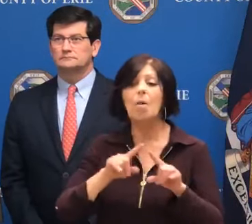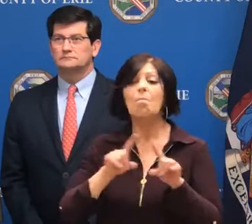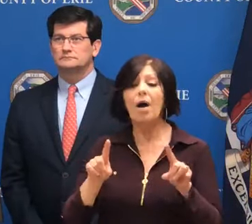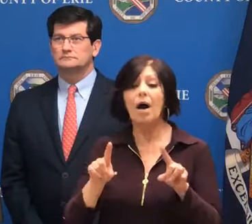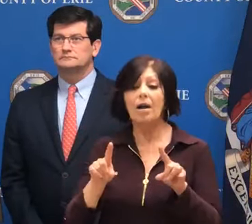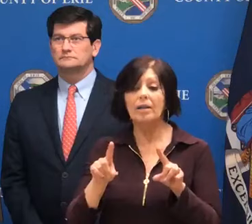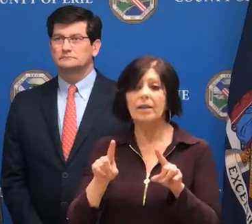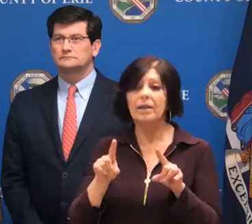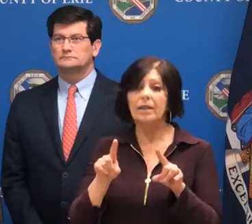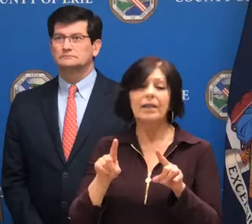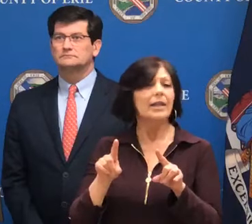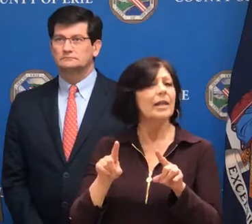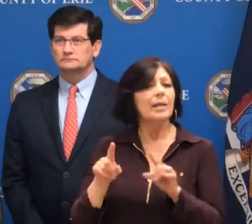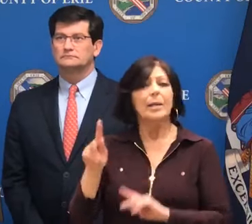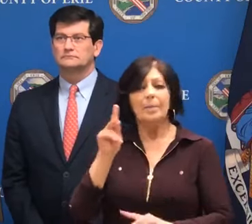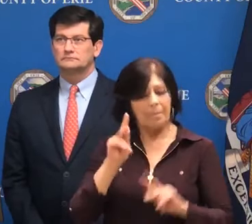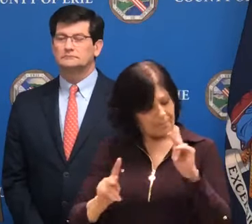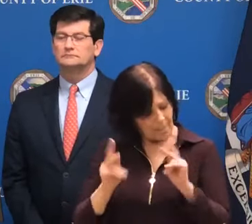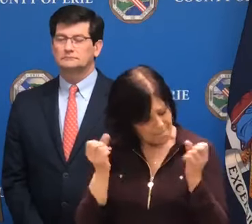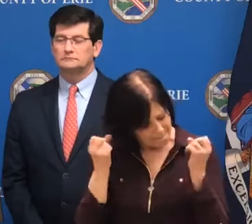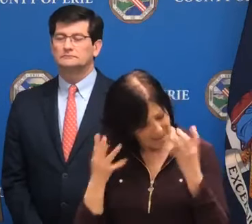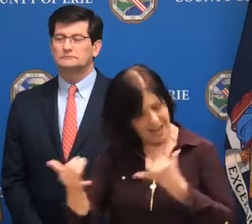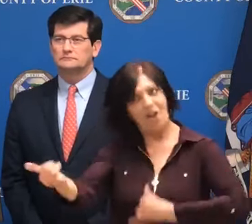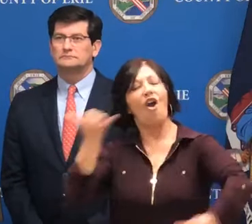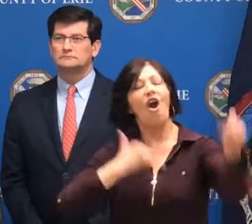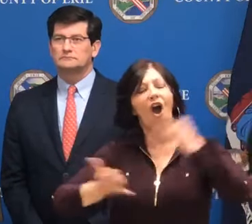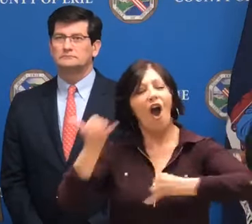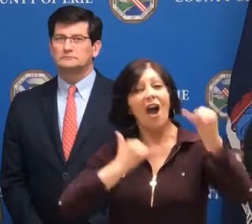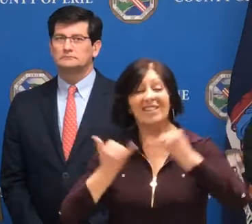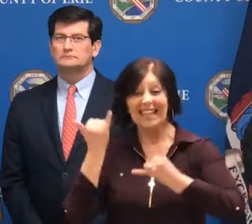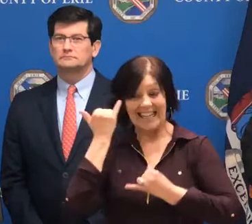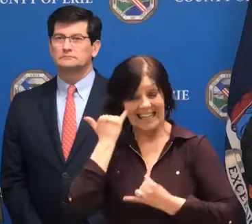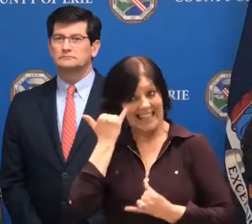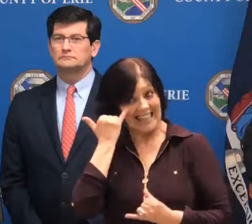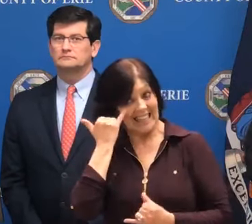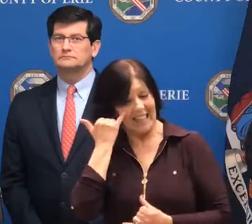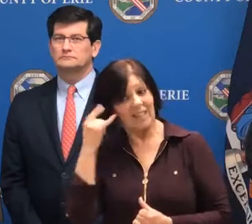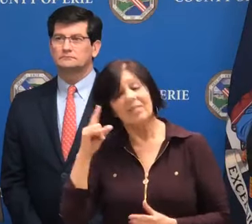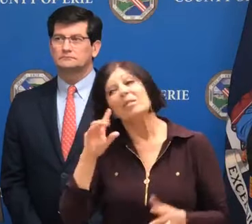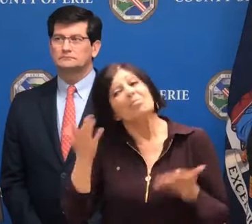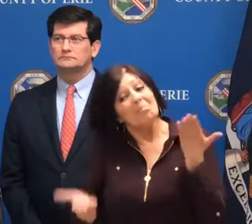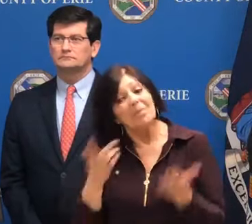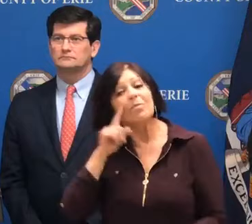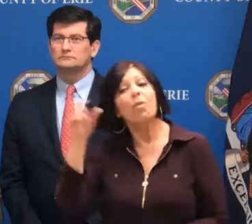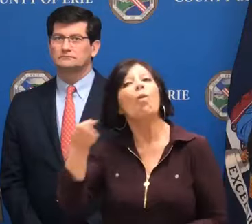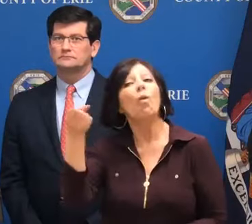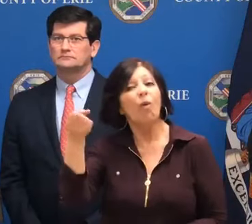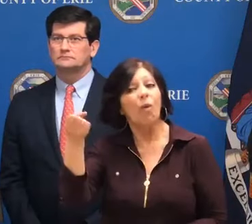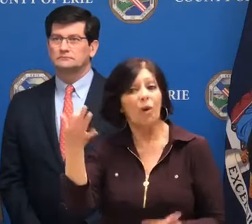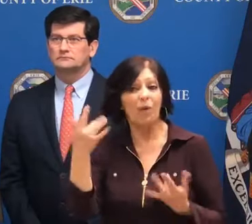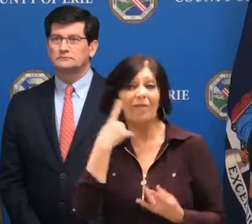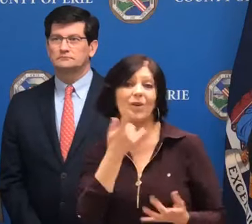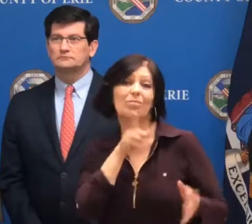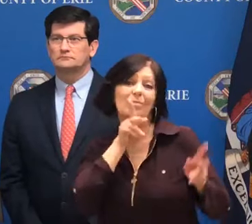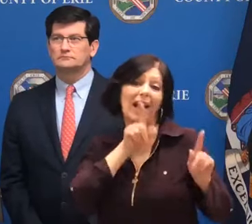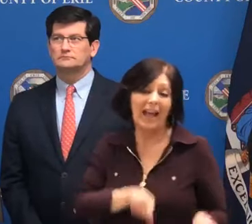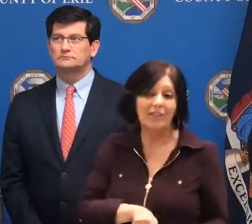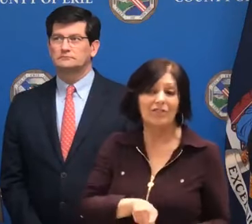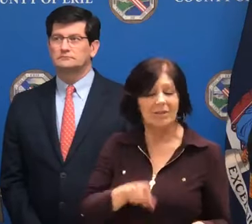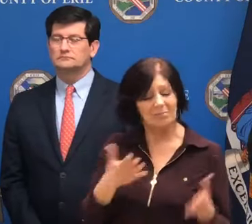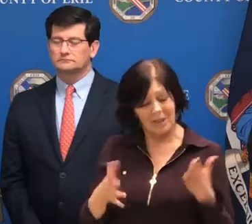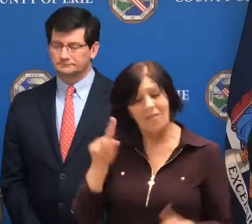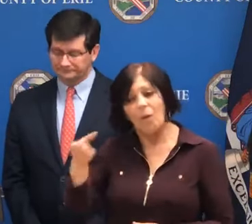call volume is still very, very high. So people should expect to be on hold and have to wait for a certain amount of